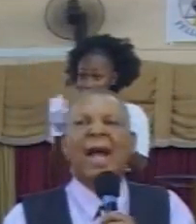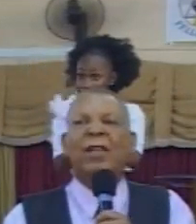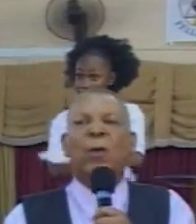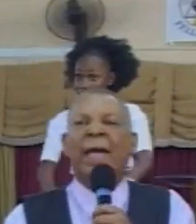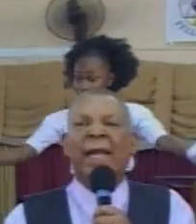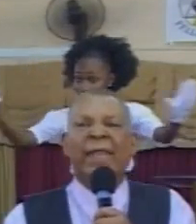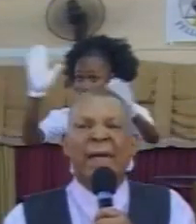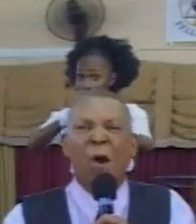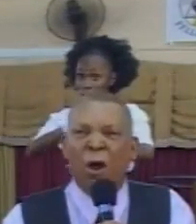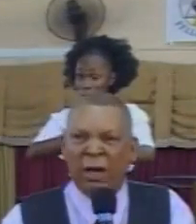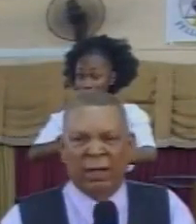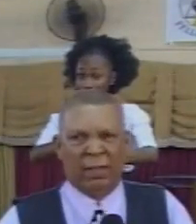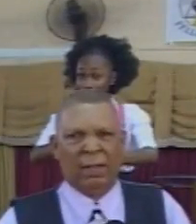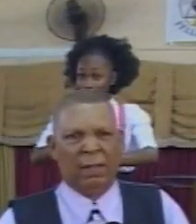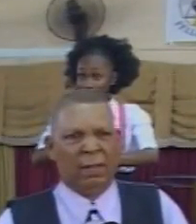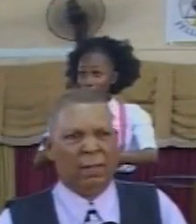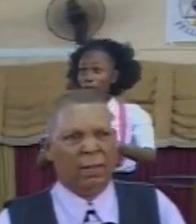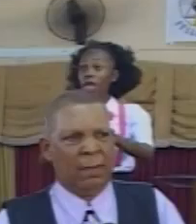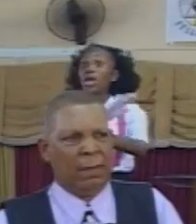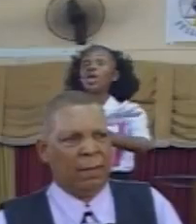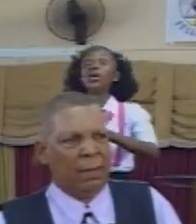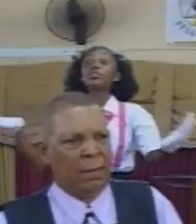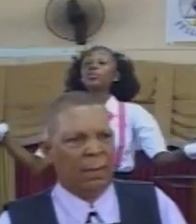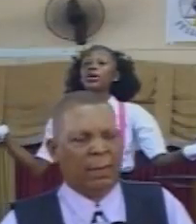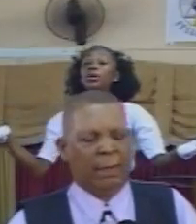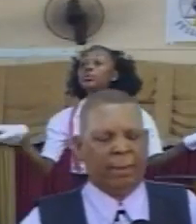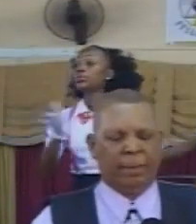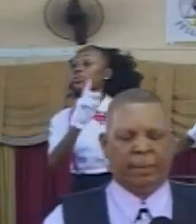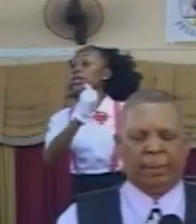He's not doing anything more.